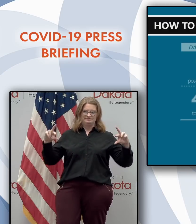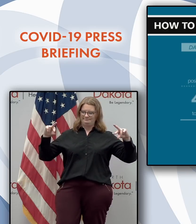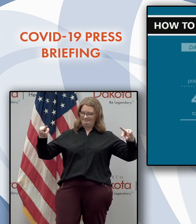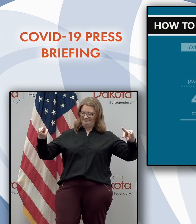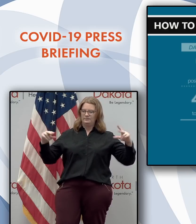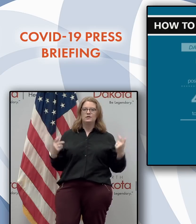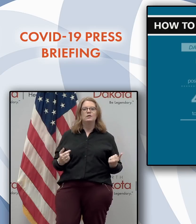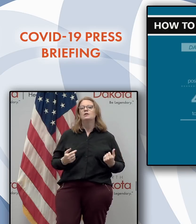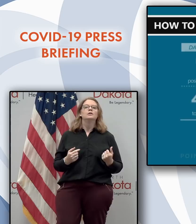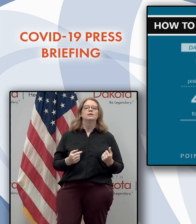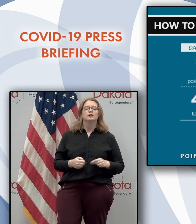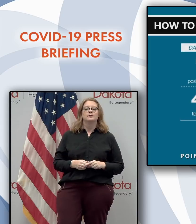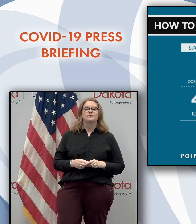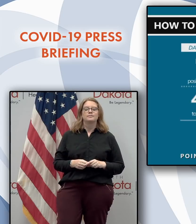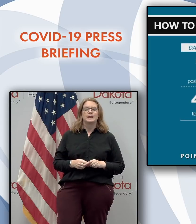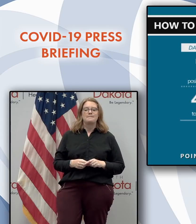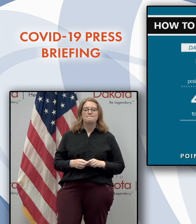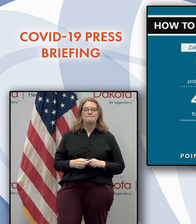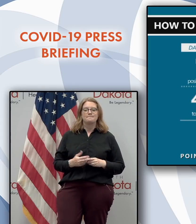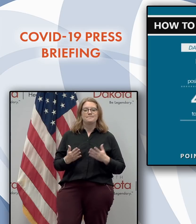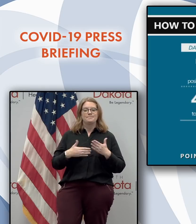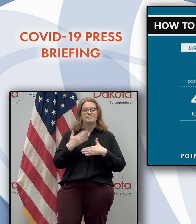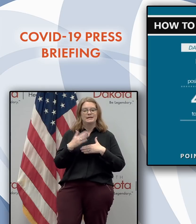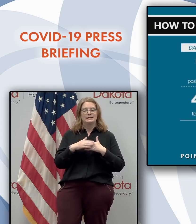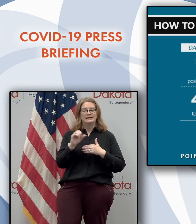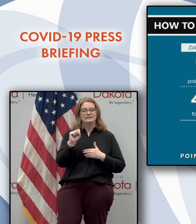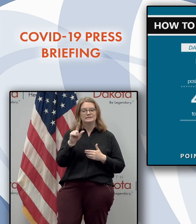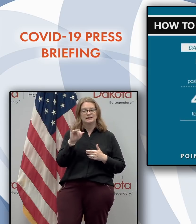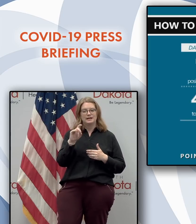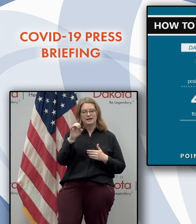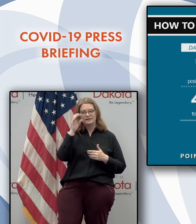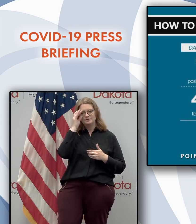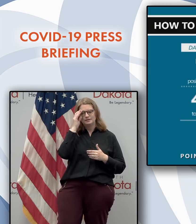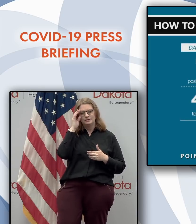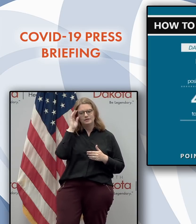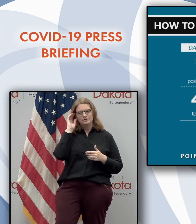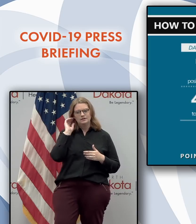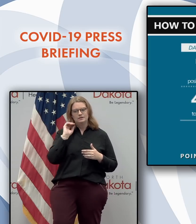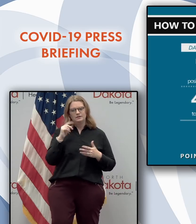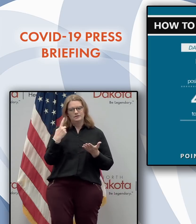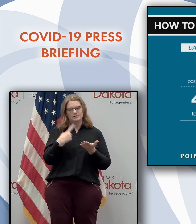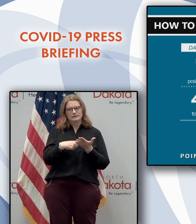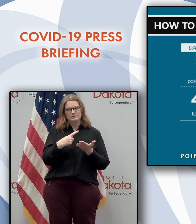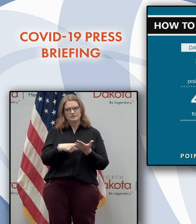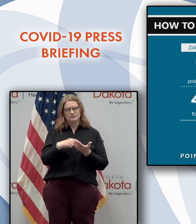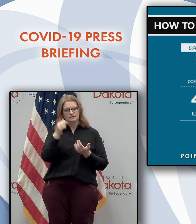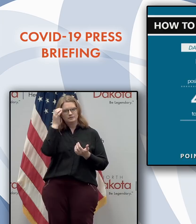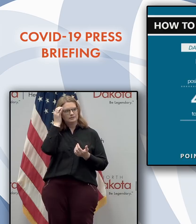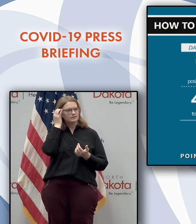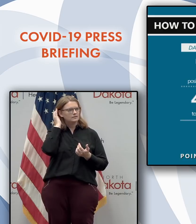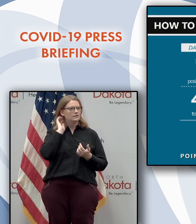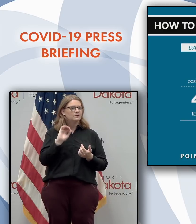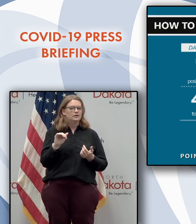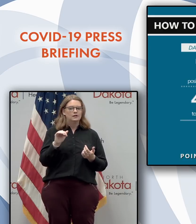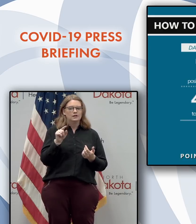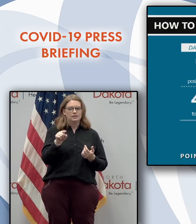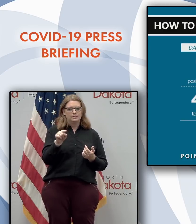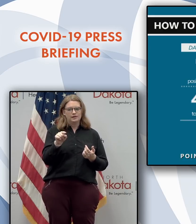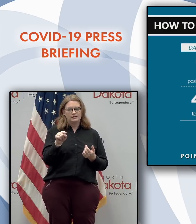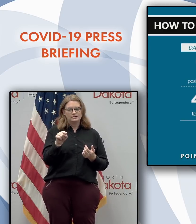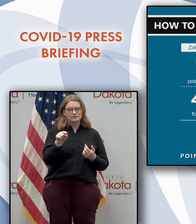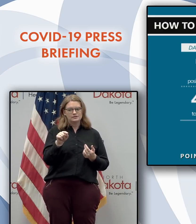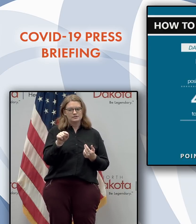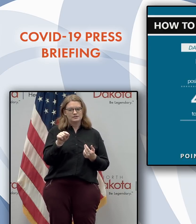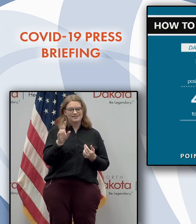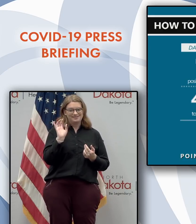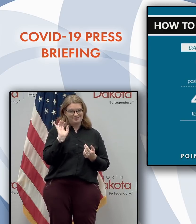And going to the next slide again, here where we talked about this on the point prevalence rate. Again, this